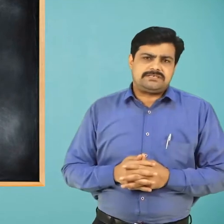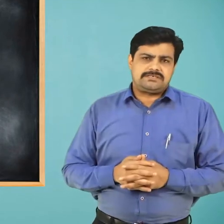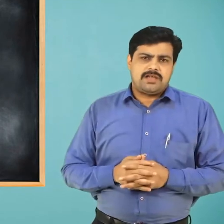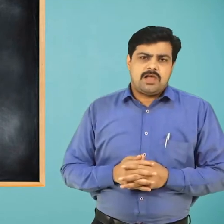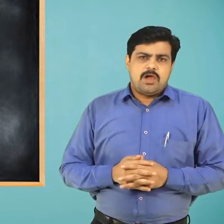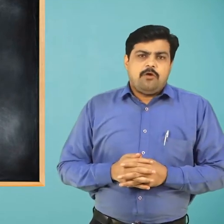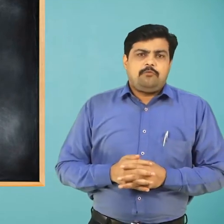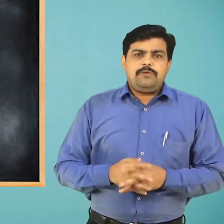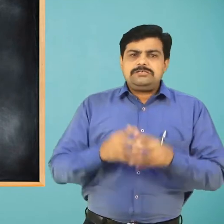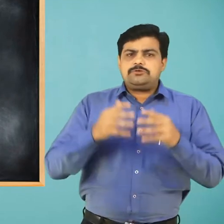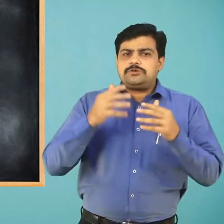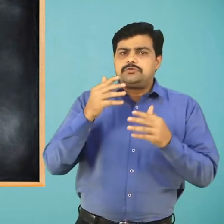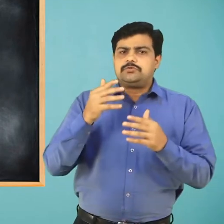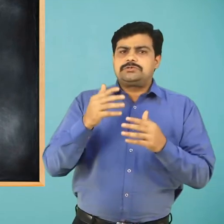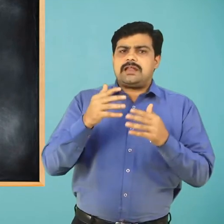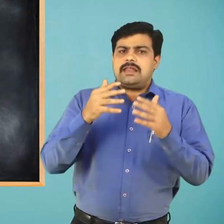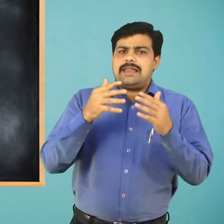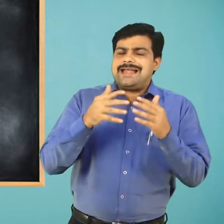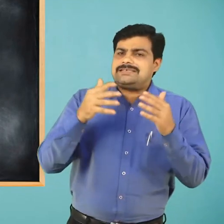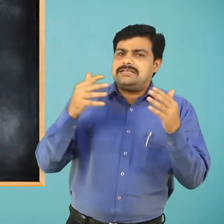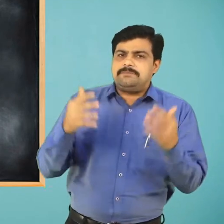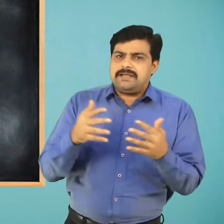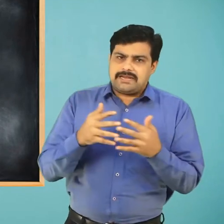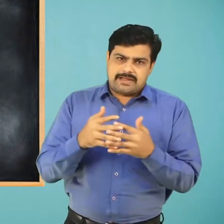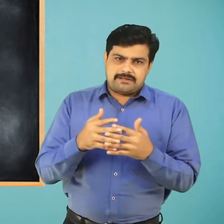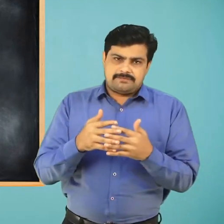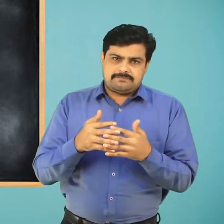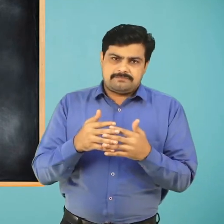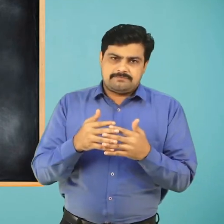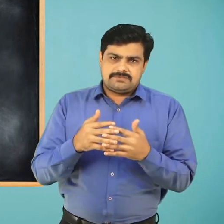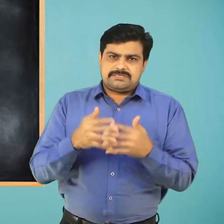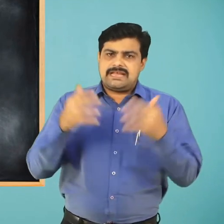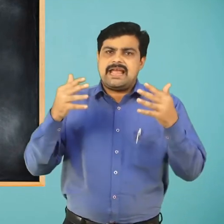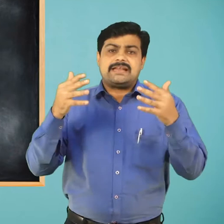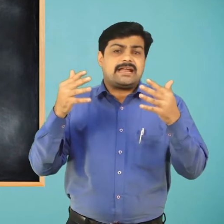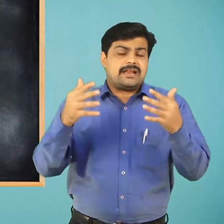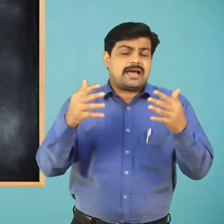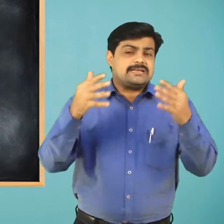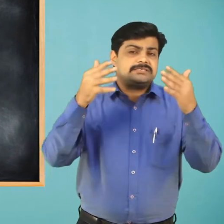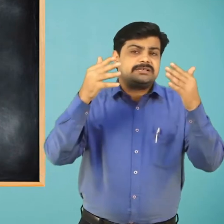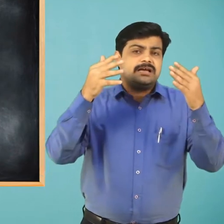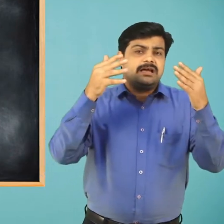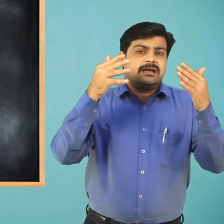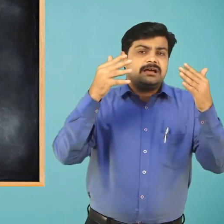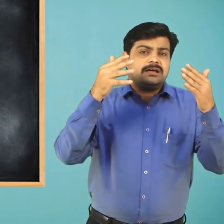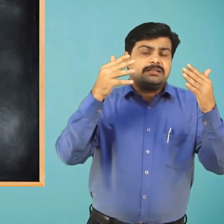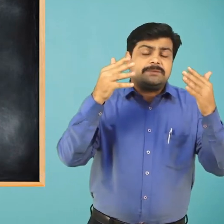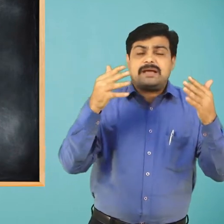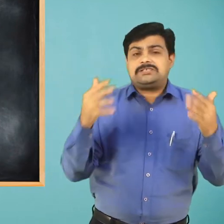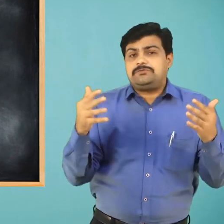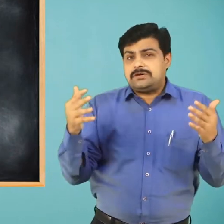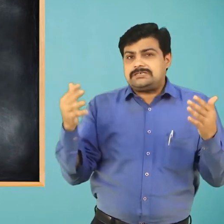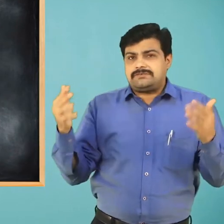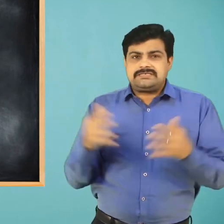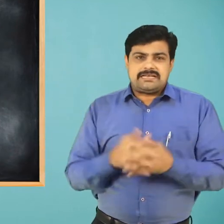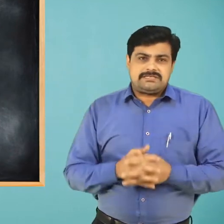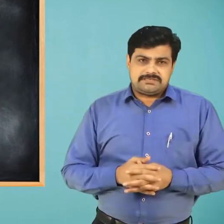sentences, we should use let in the beginning. See and analyze the passive voice of the